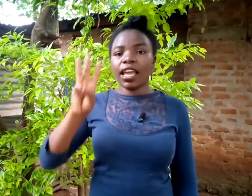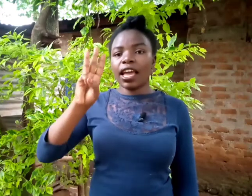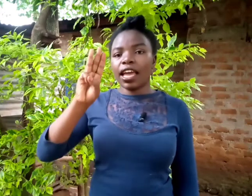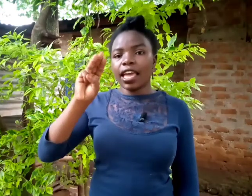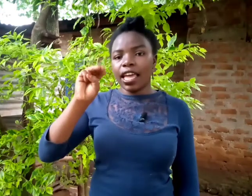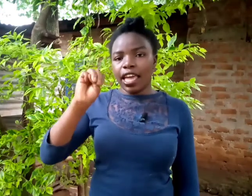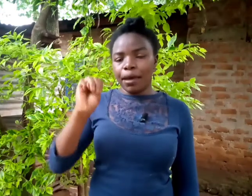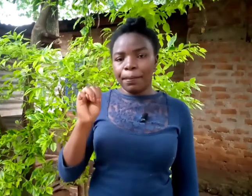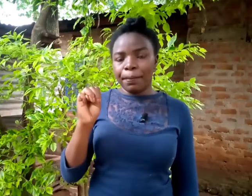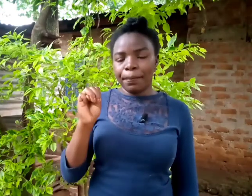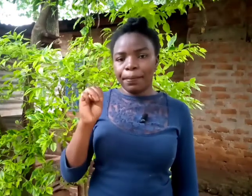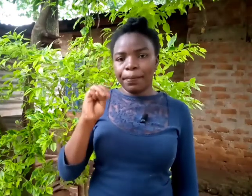M.